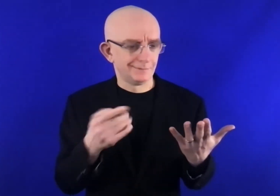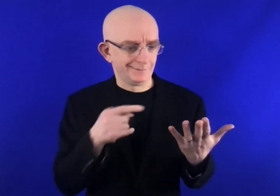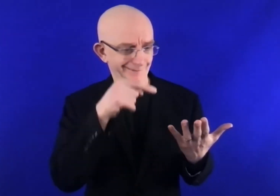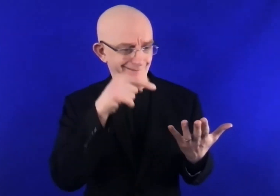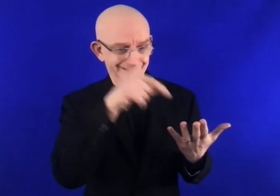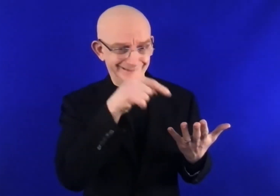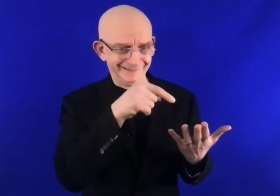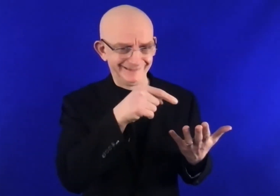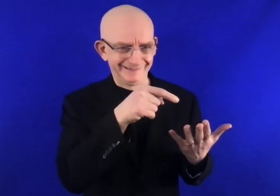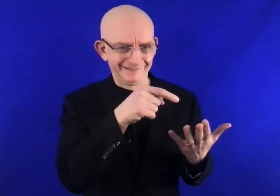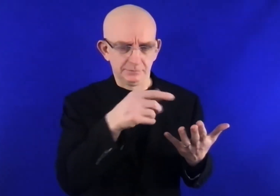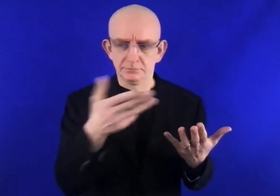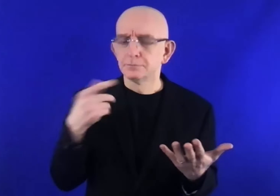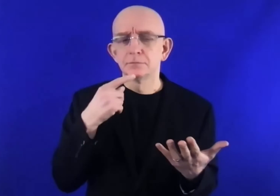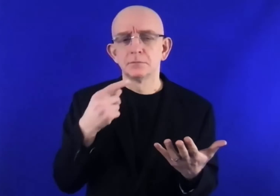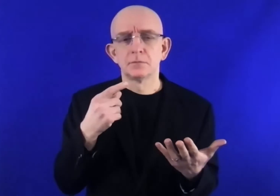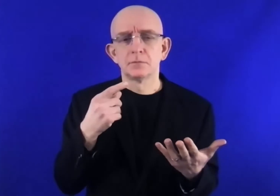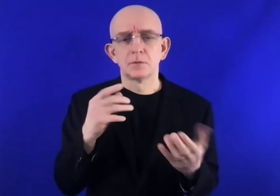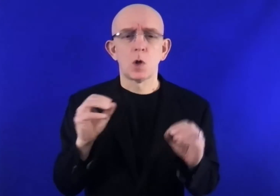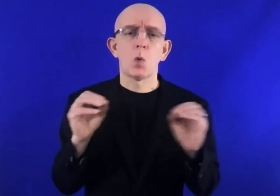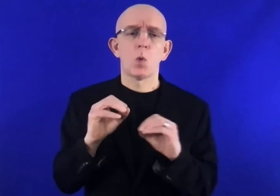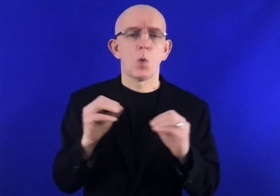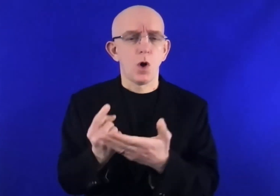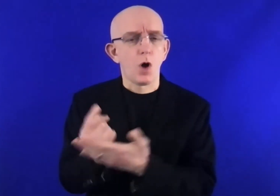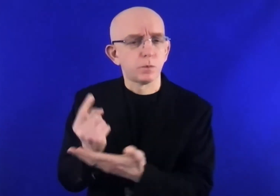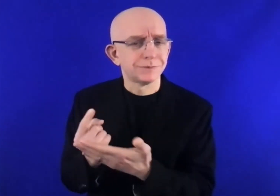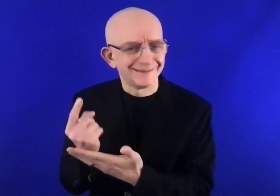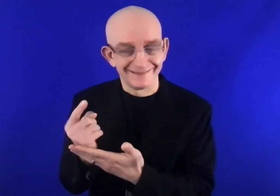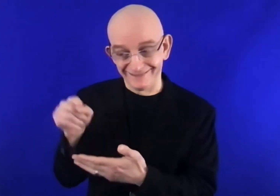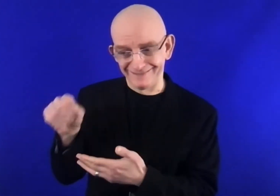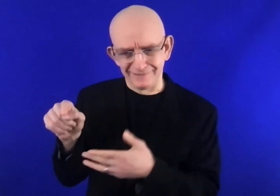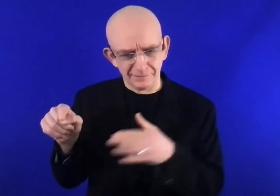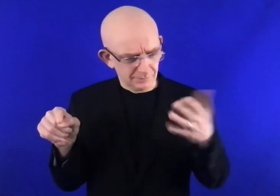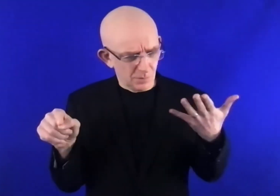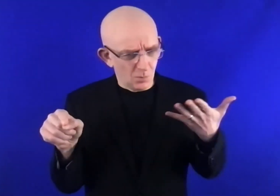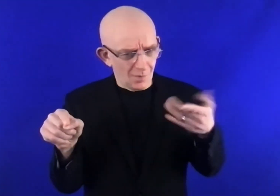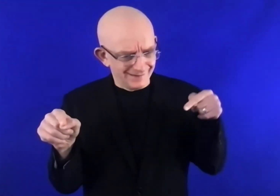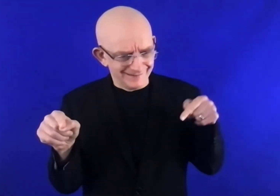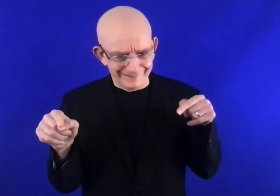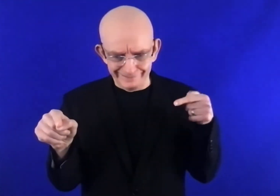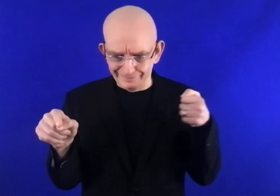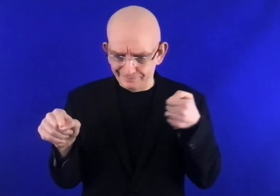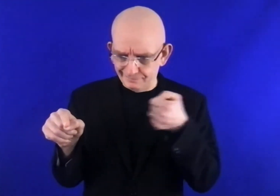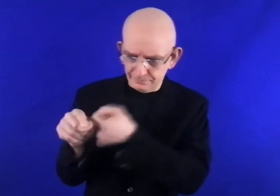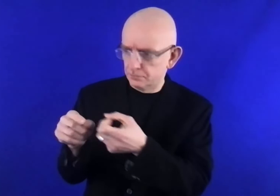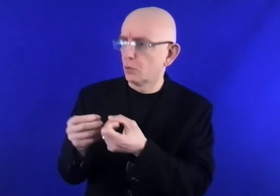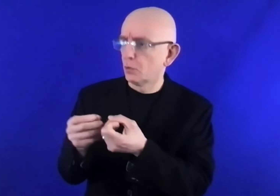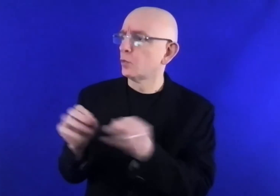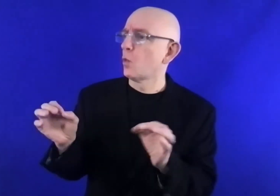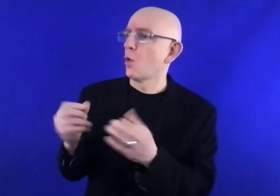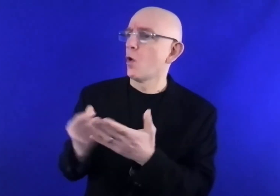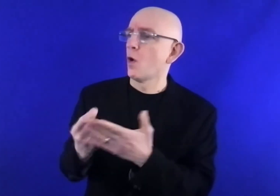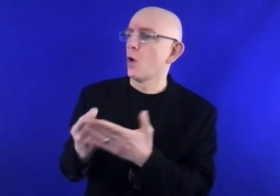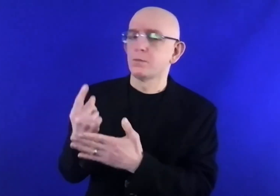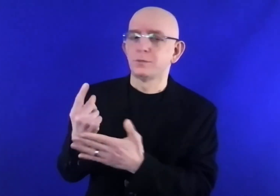jóvenes con discapacidad de tu comunidad? in people or youth with disabilities in your community?